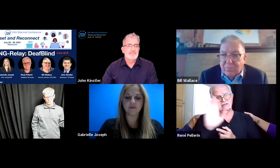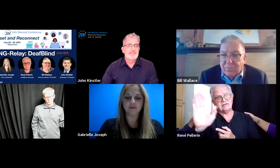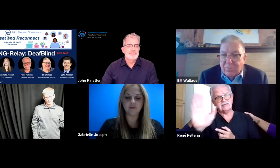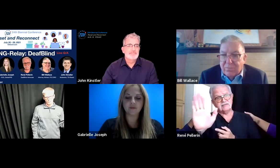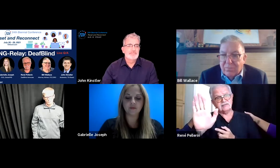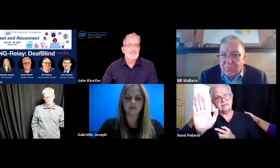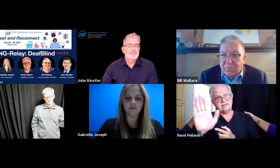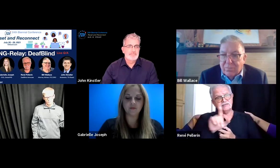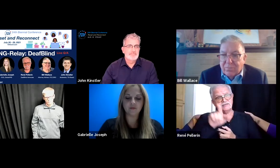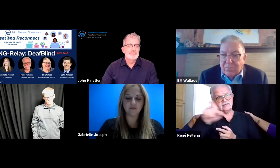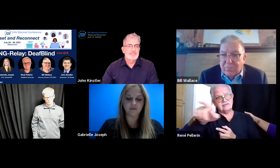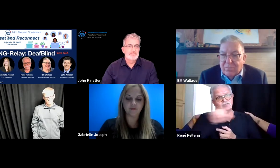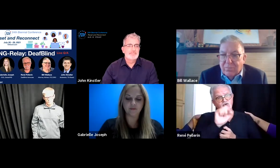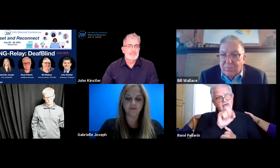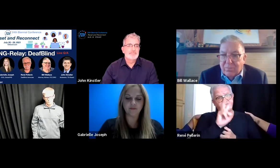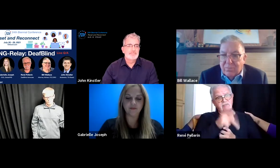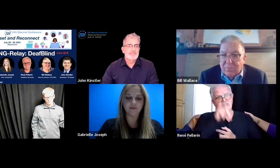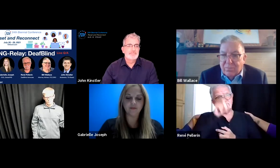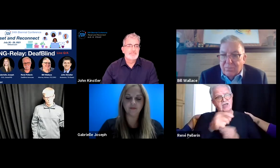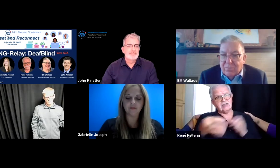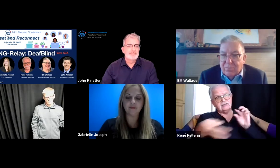to Sorensen VP